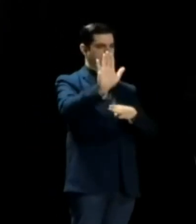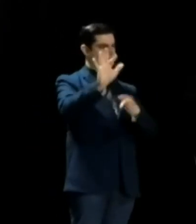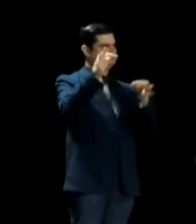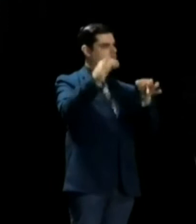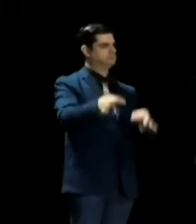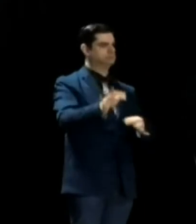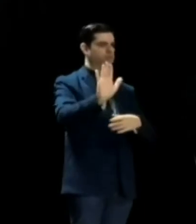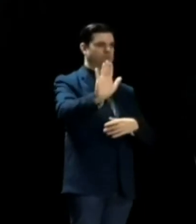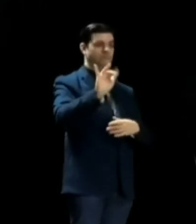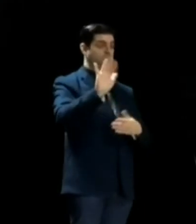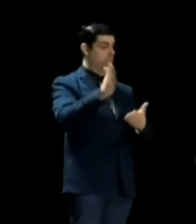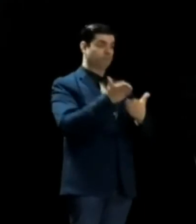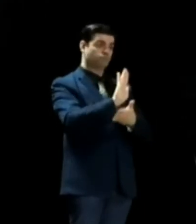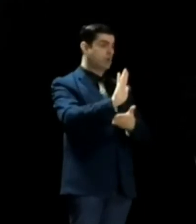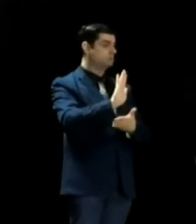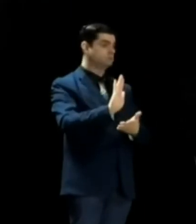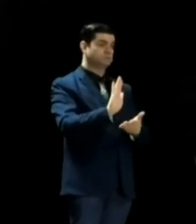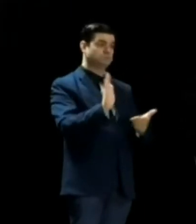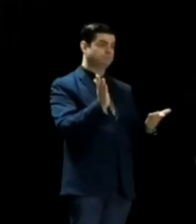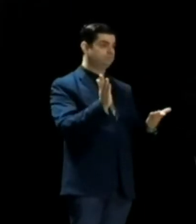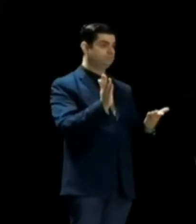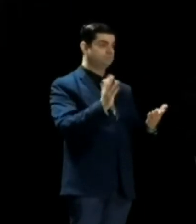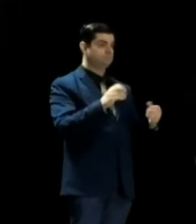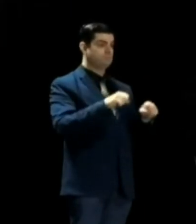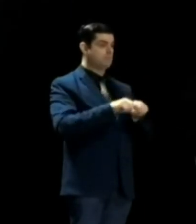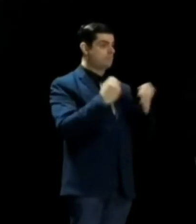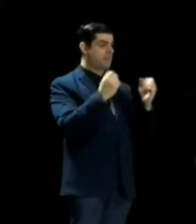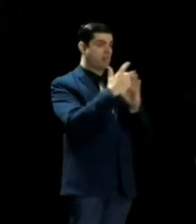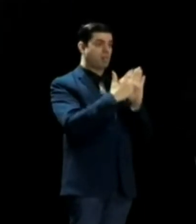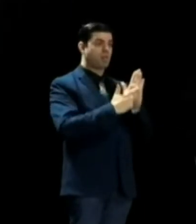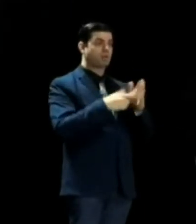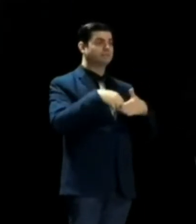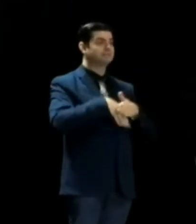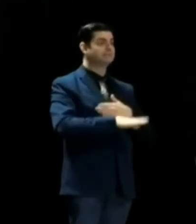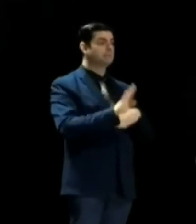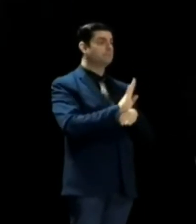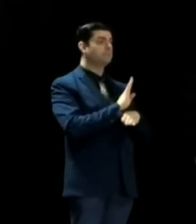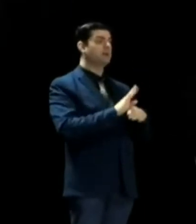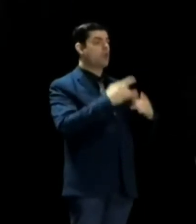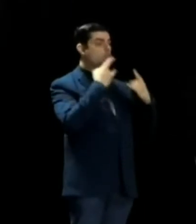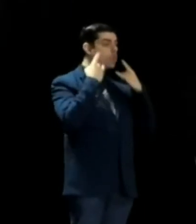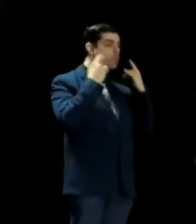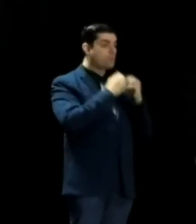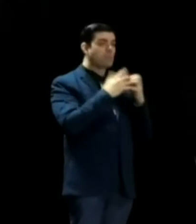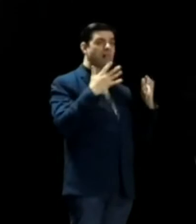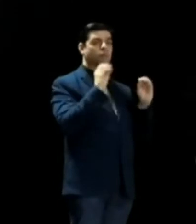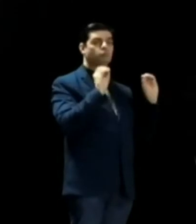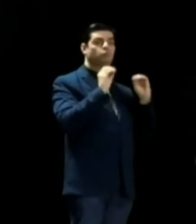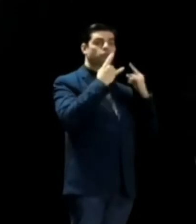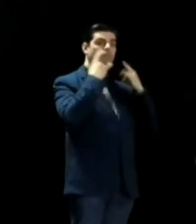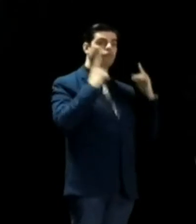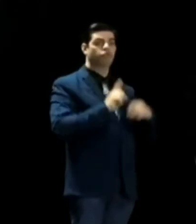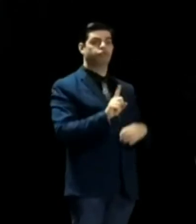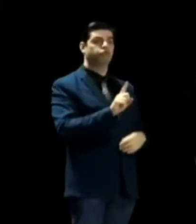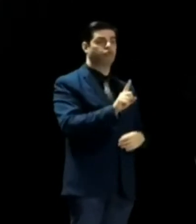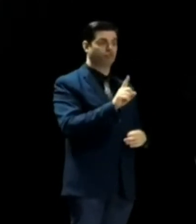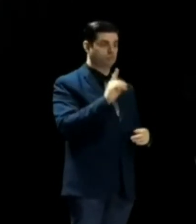right, if someone's breaking the law going into their business, to say, go do that. I don't know if Madison County is